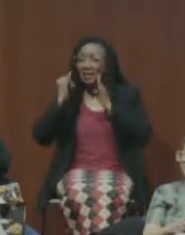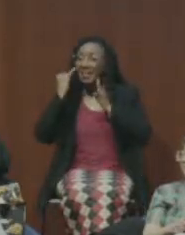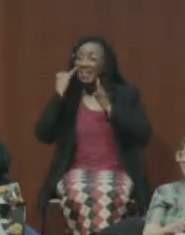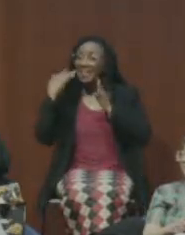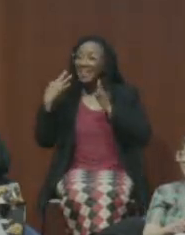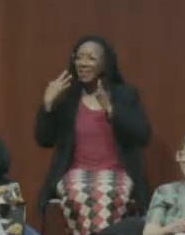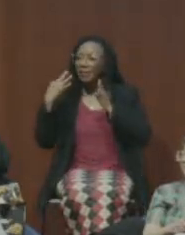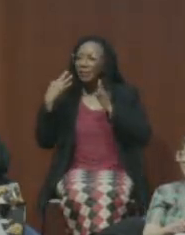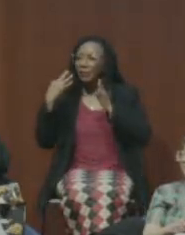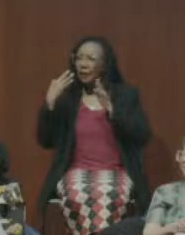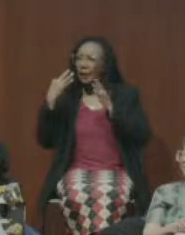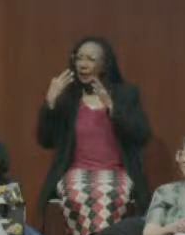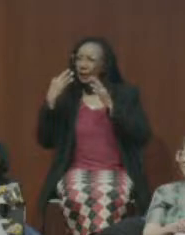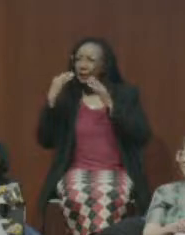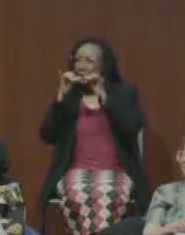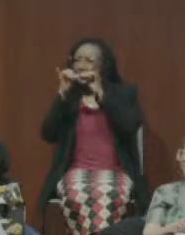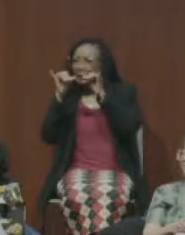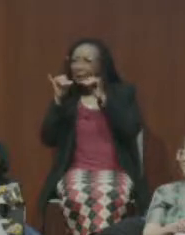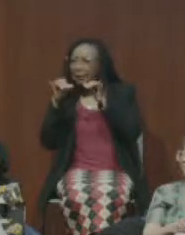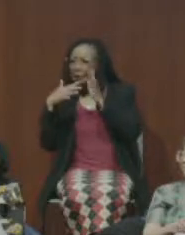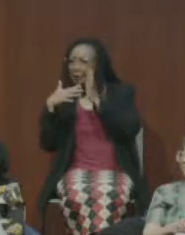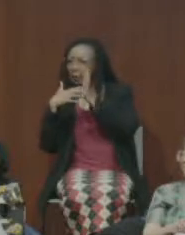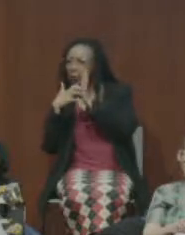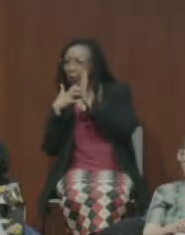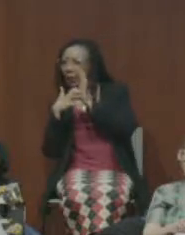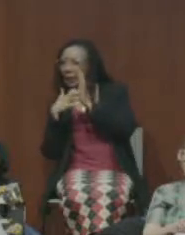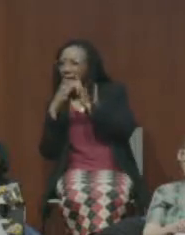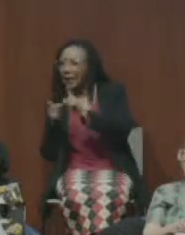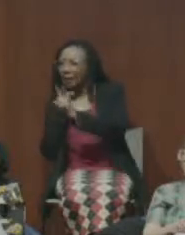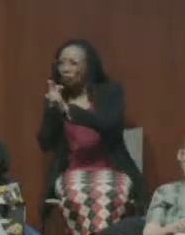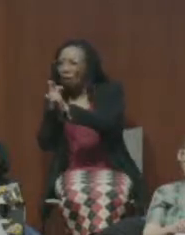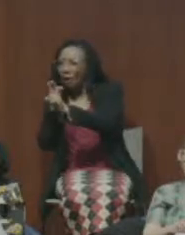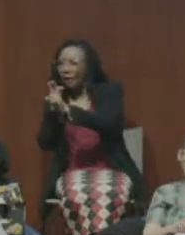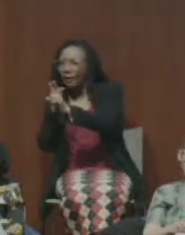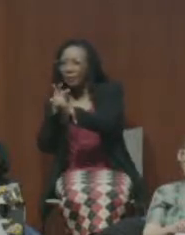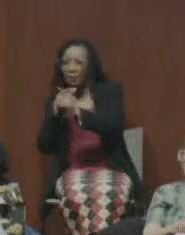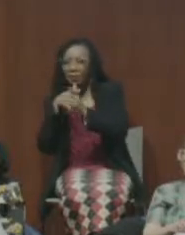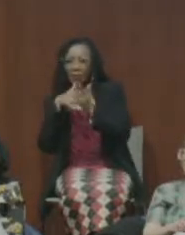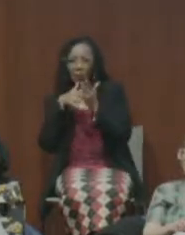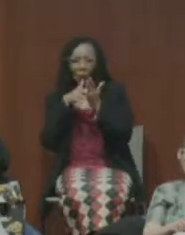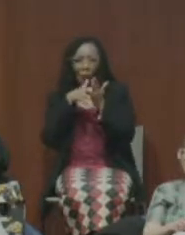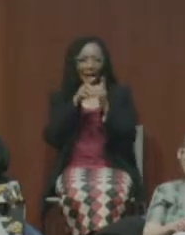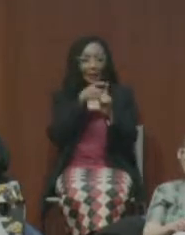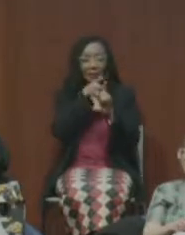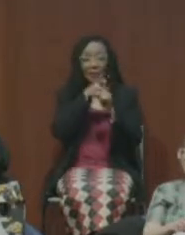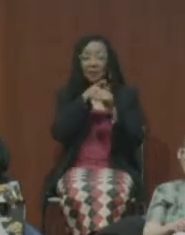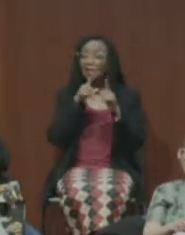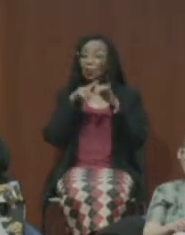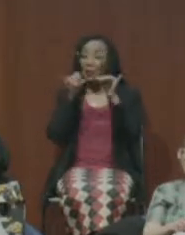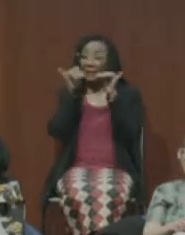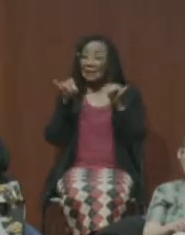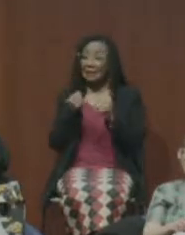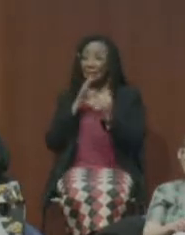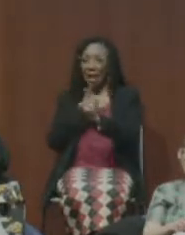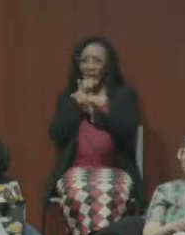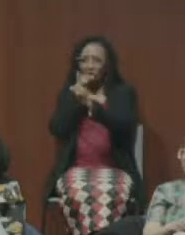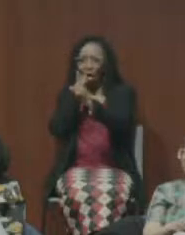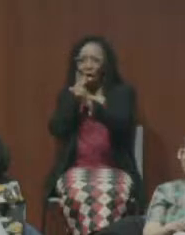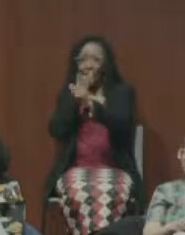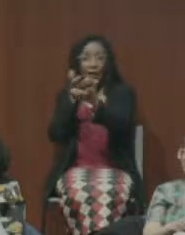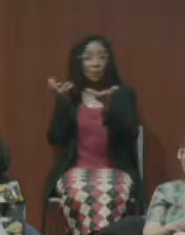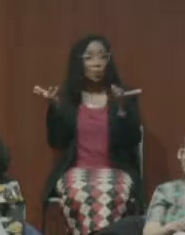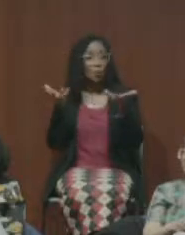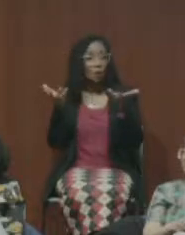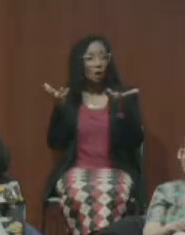are cracks in the system that I am targeting. And the system that I am targeting is